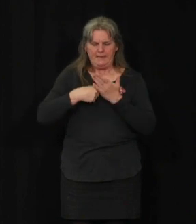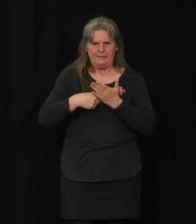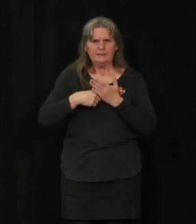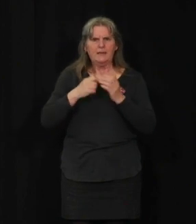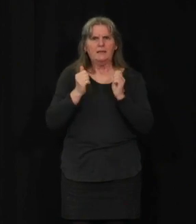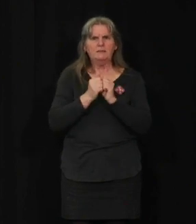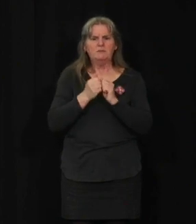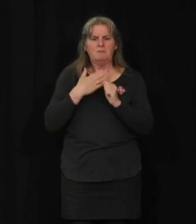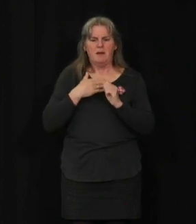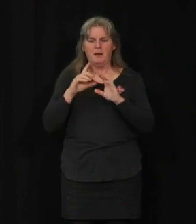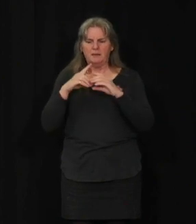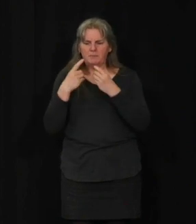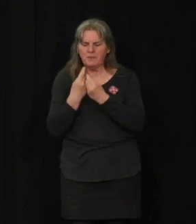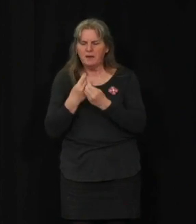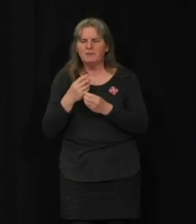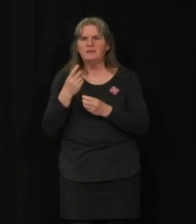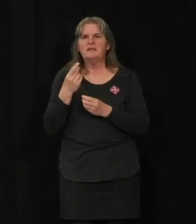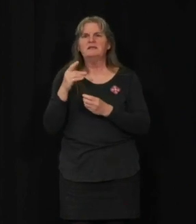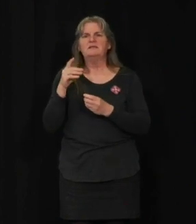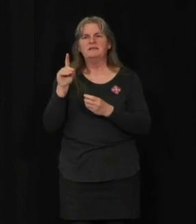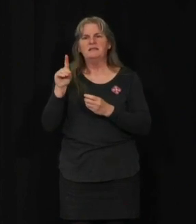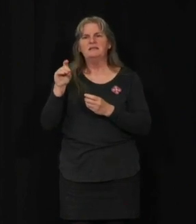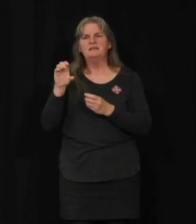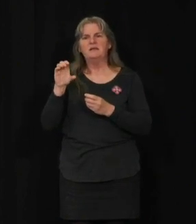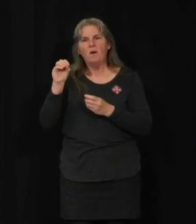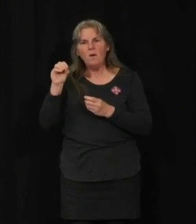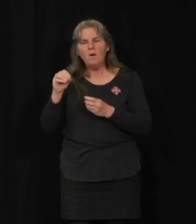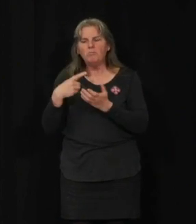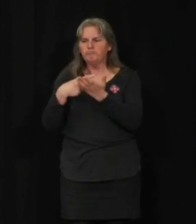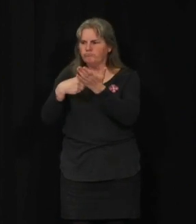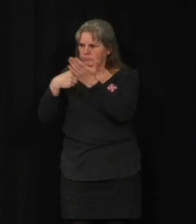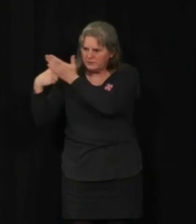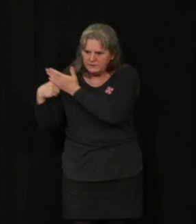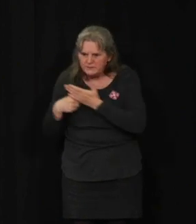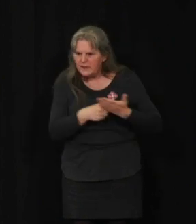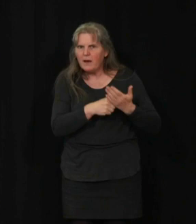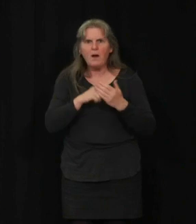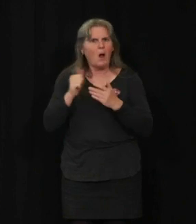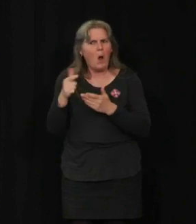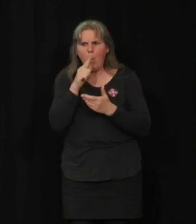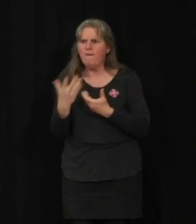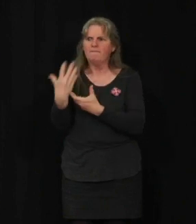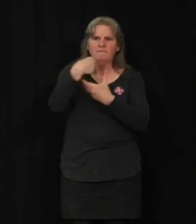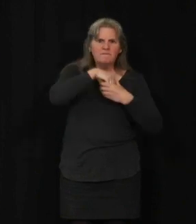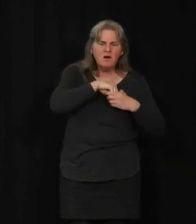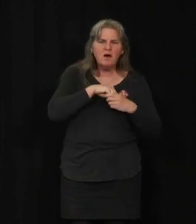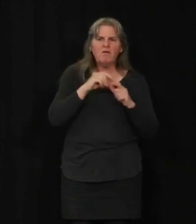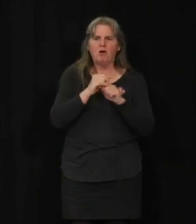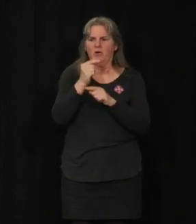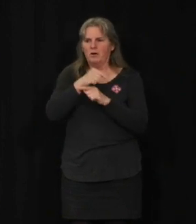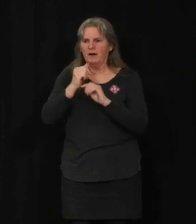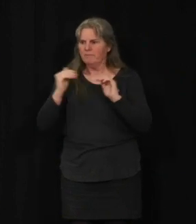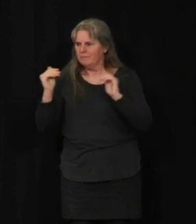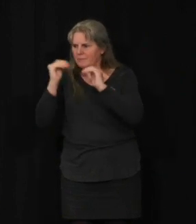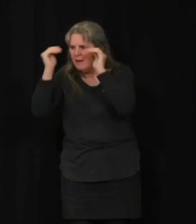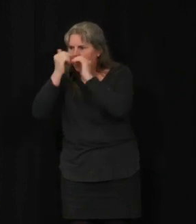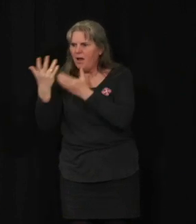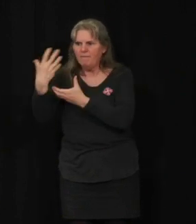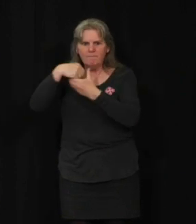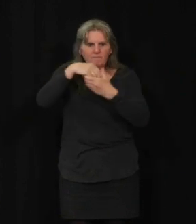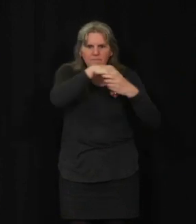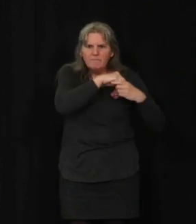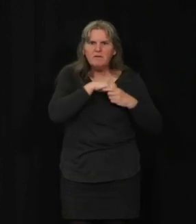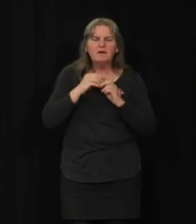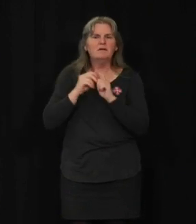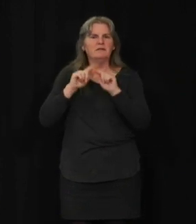in my department of VCO that are doing the due diligence of talking to all the stakeholders, all of the governments that are involved, all of the